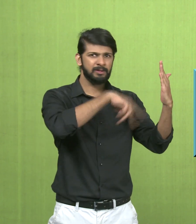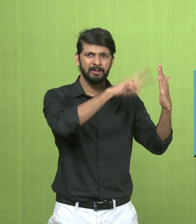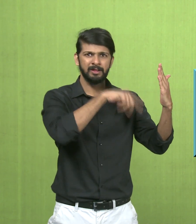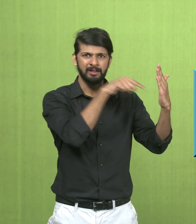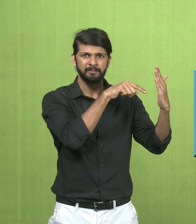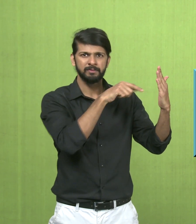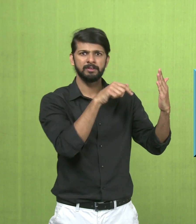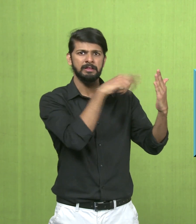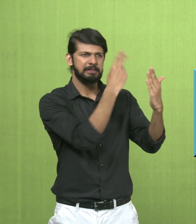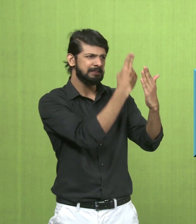Painting